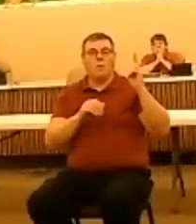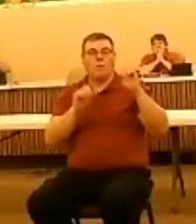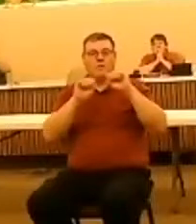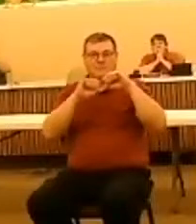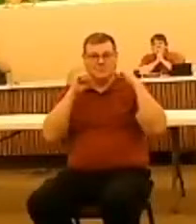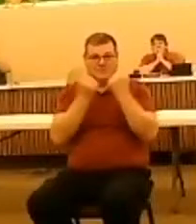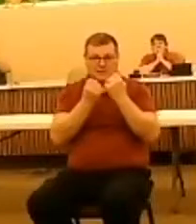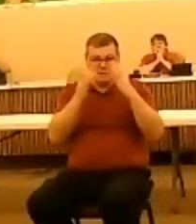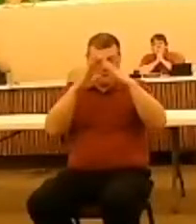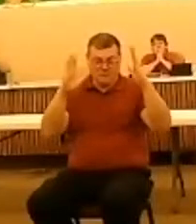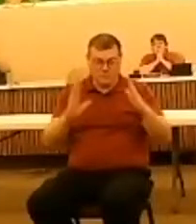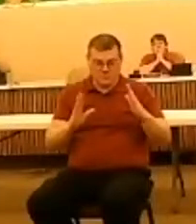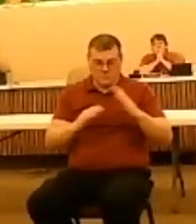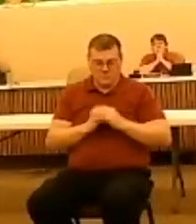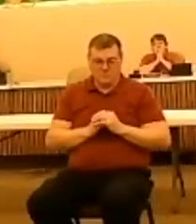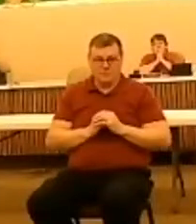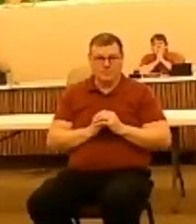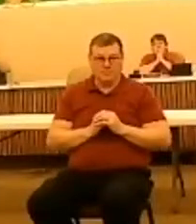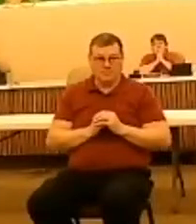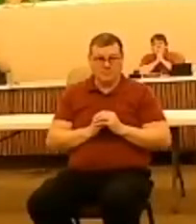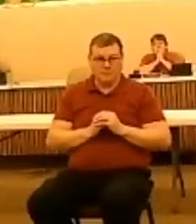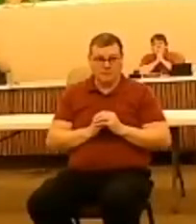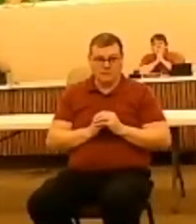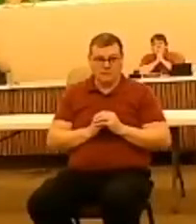house where the first county